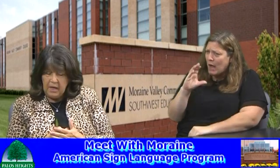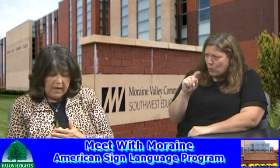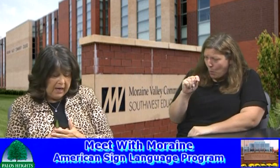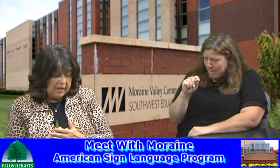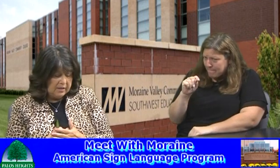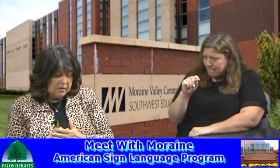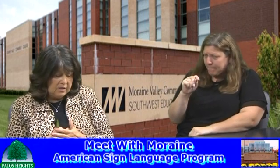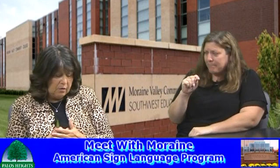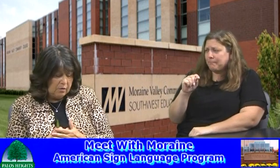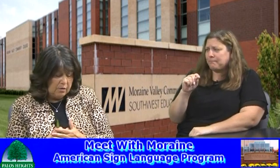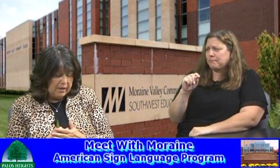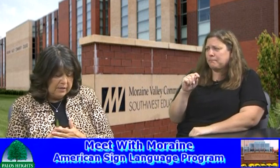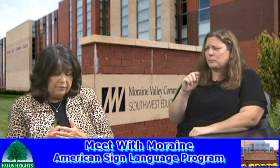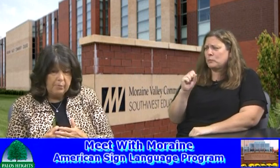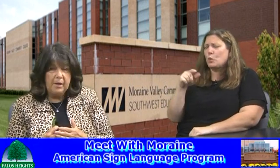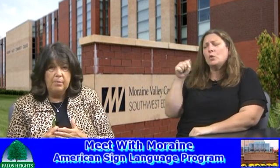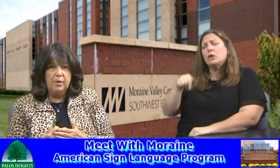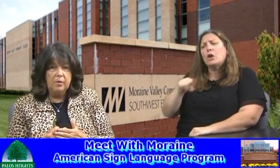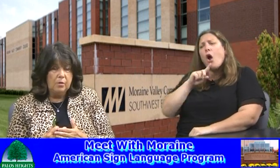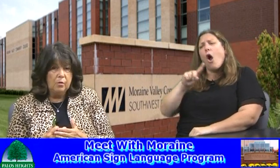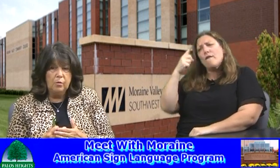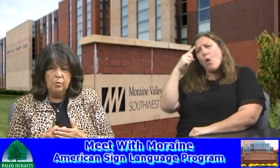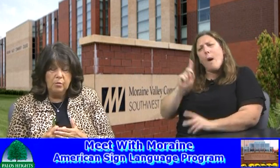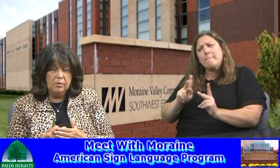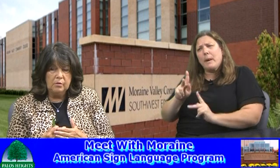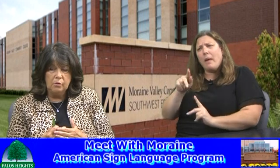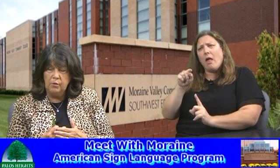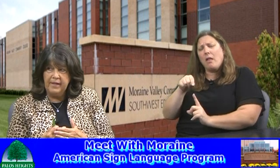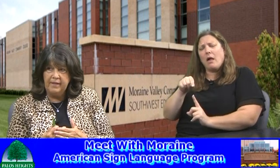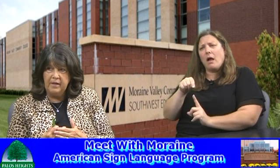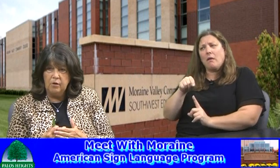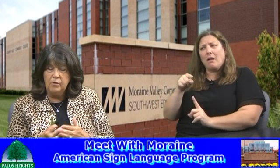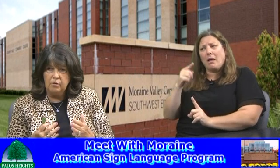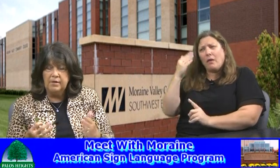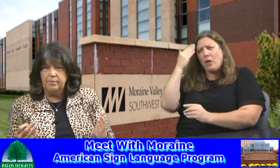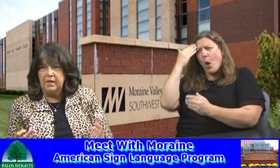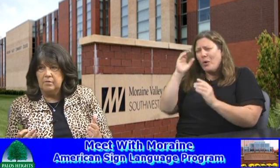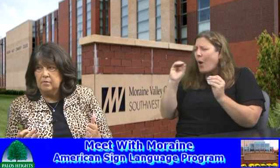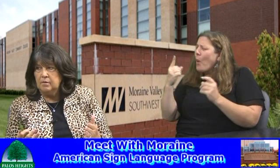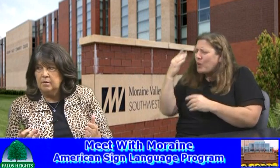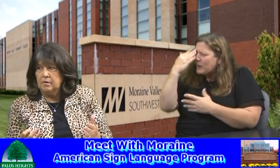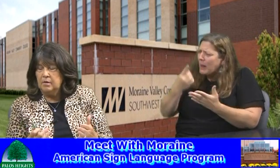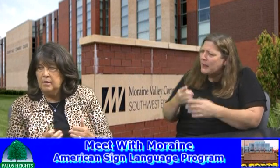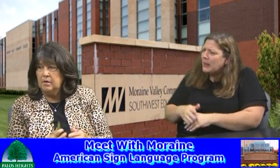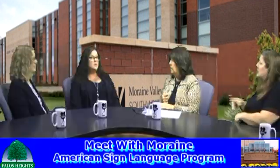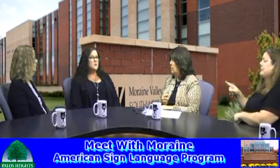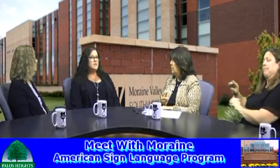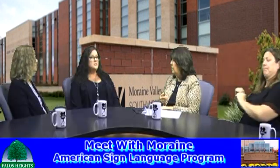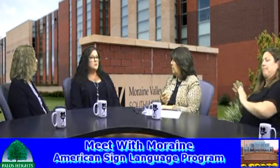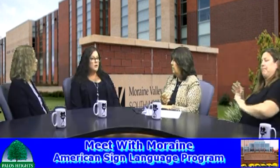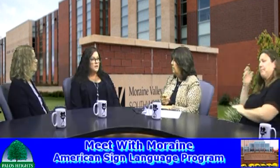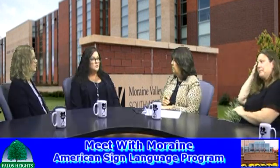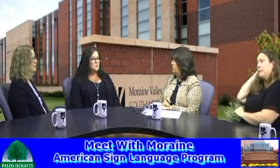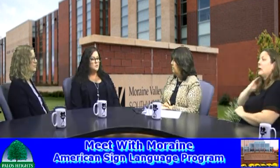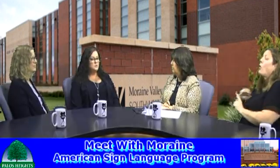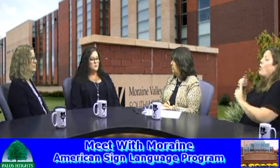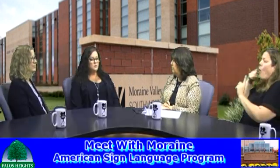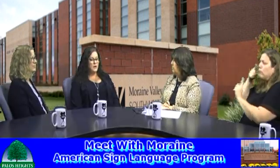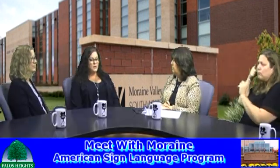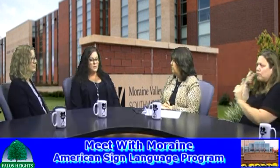October. And so these are for people who don't know anything or know something. So it's